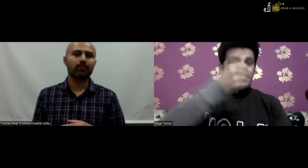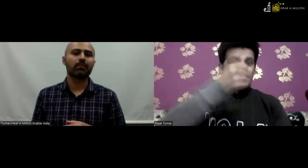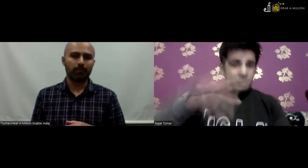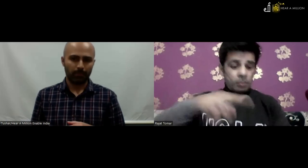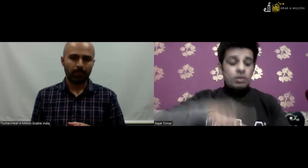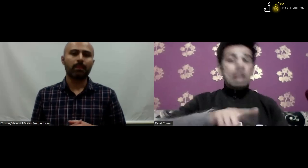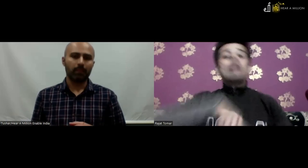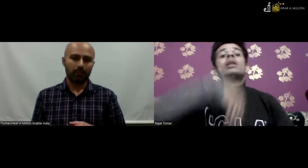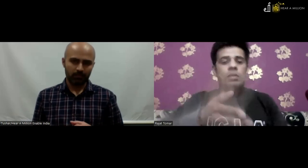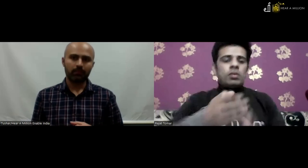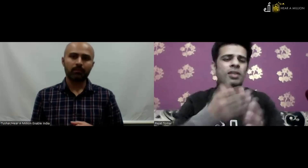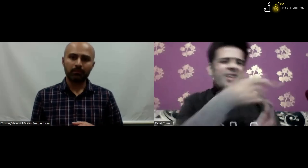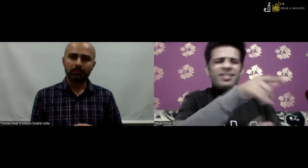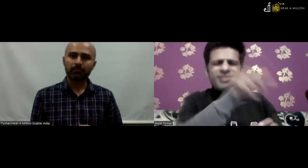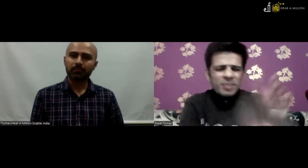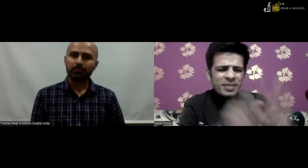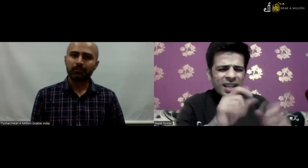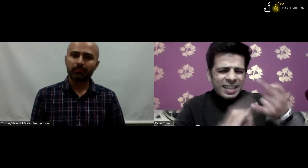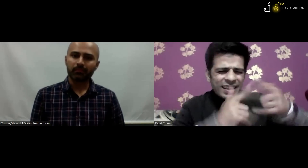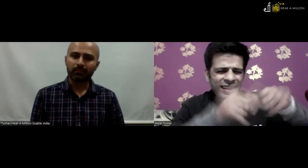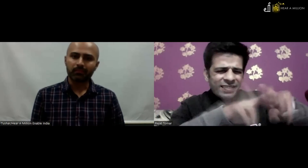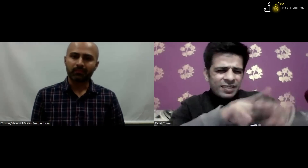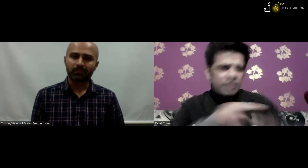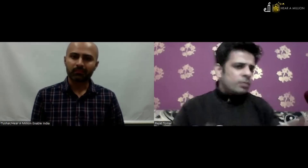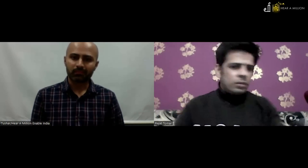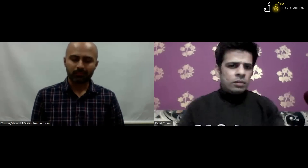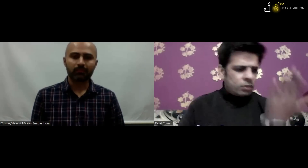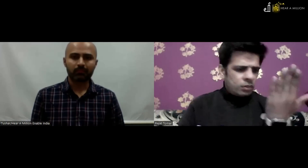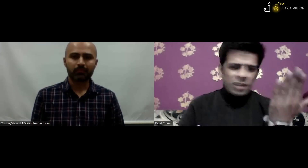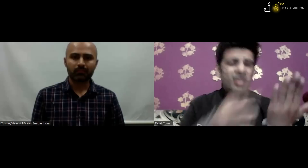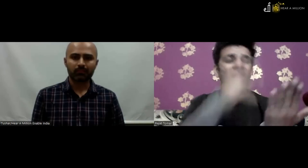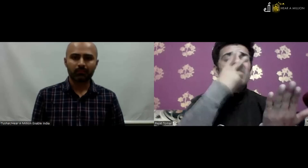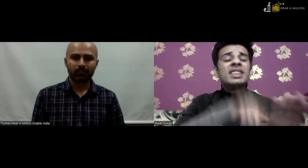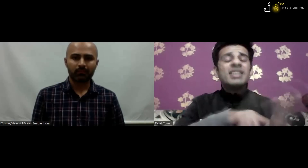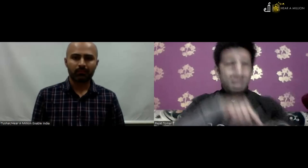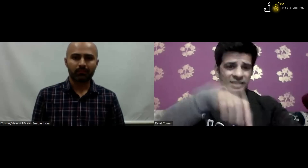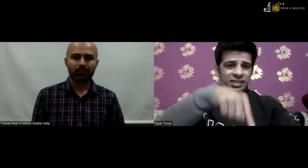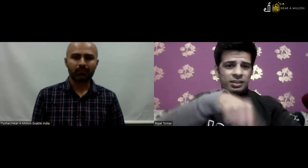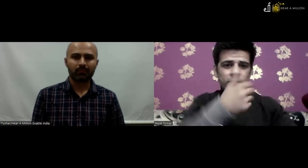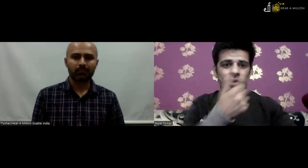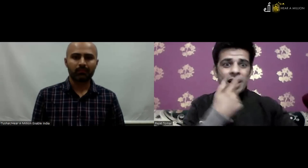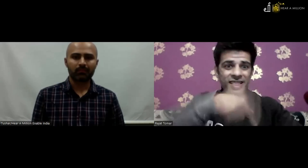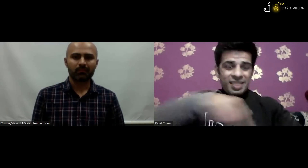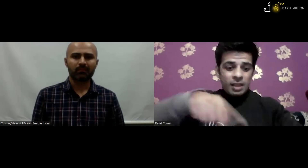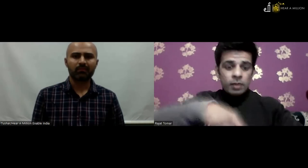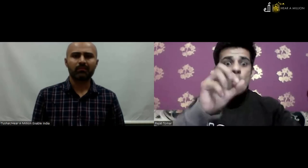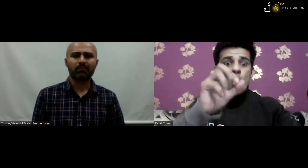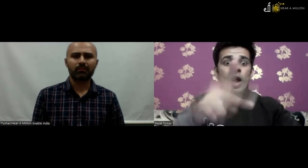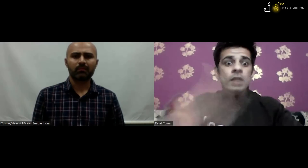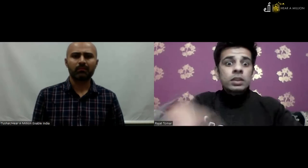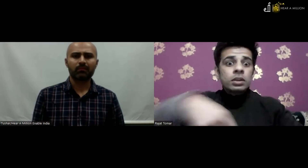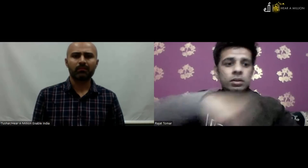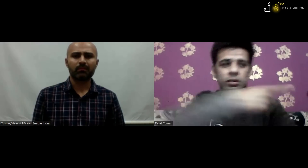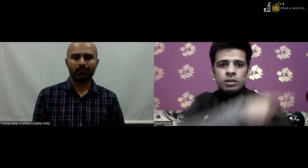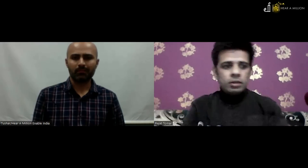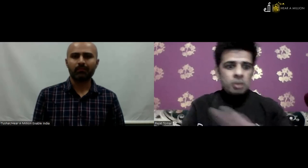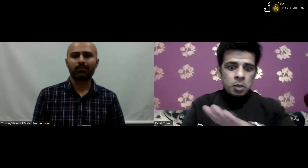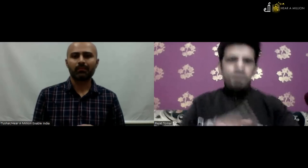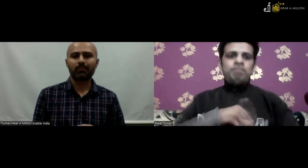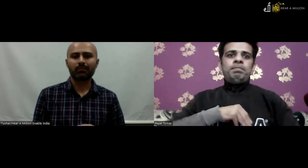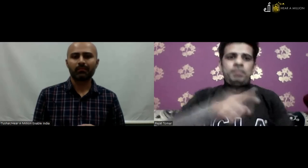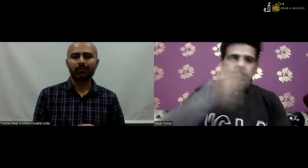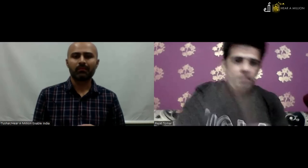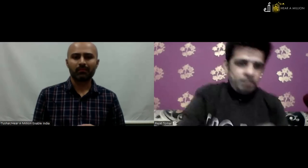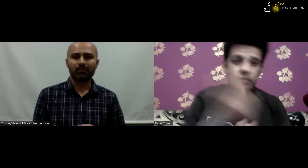And then what happened, project? Yes, so after that, the staff people, and they saw that, yeah, I told them that the